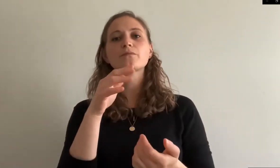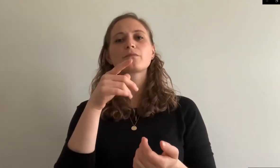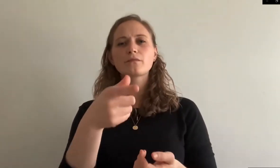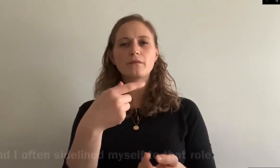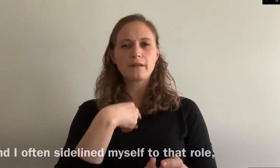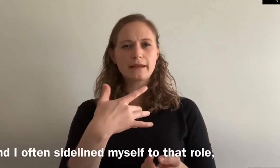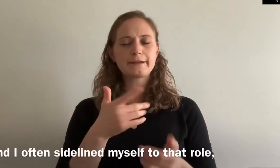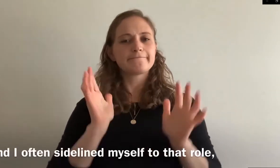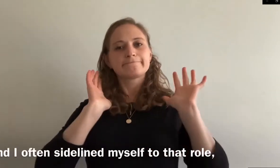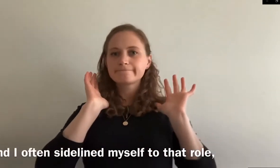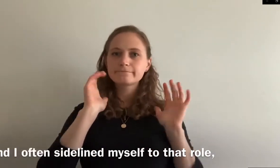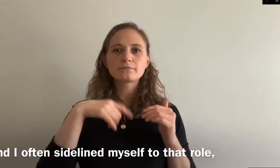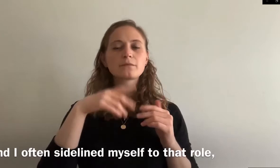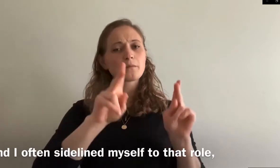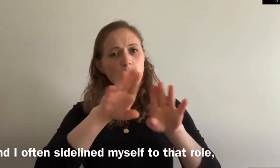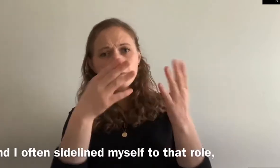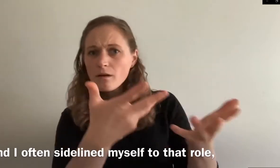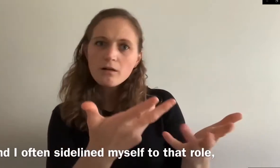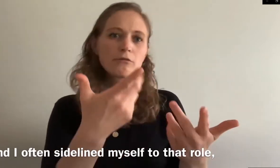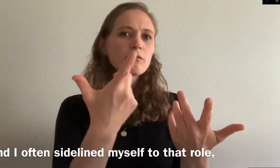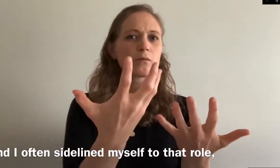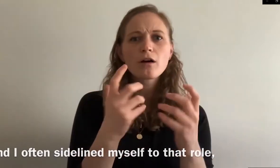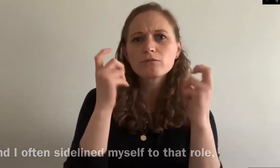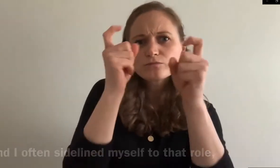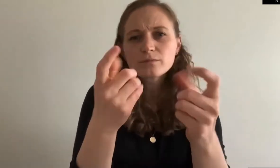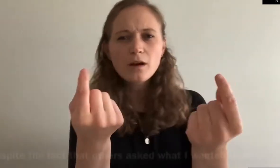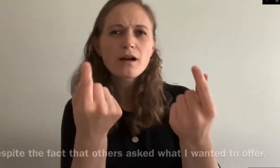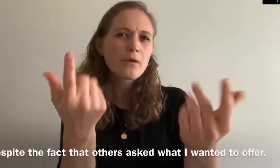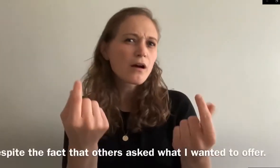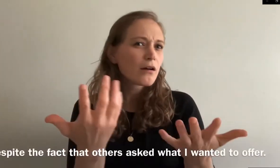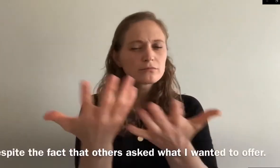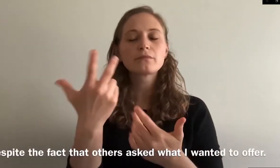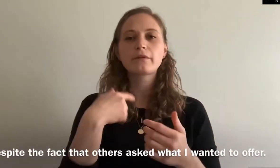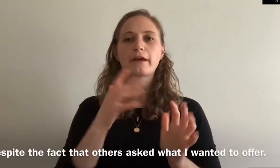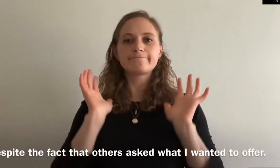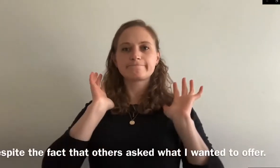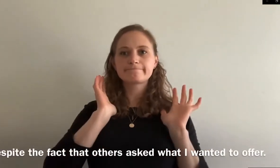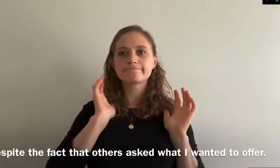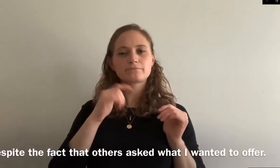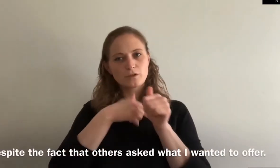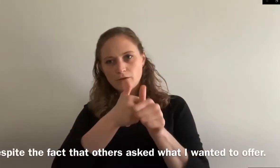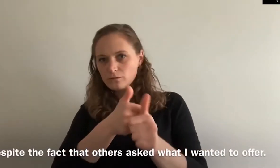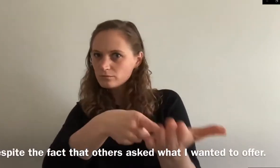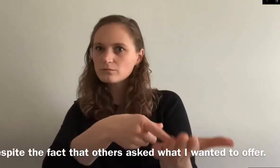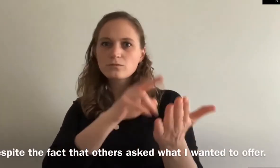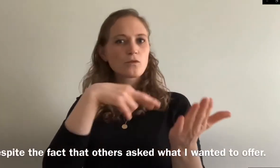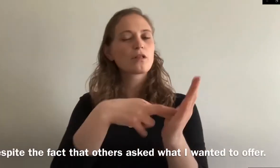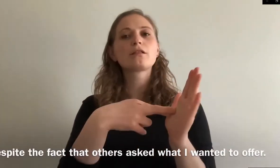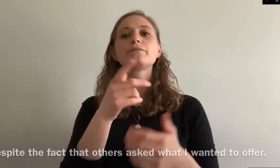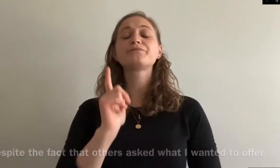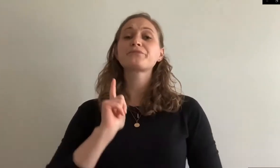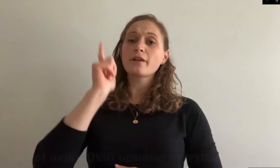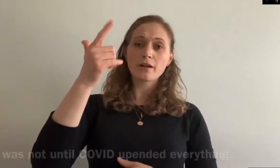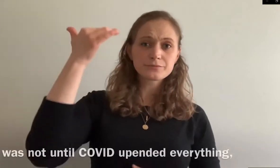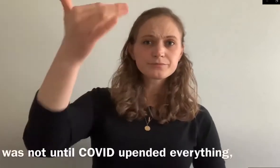work. So I often sidelined myself to that particular role. And despite the fact that people did reach out and